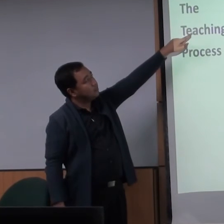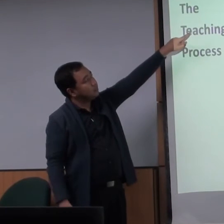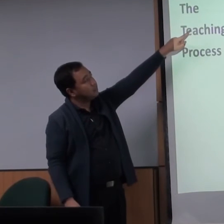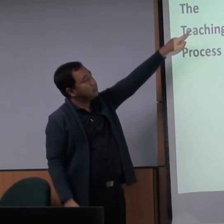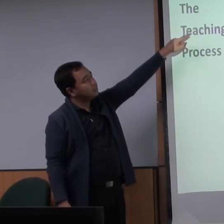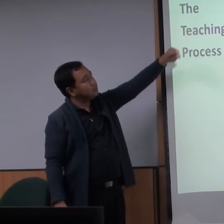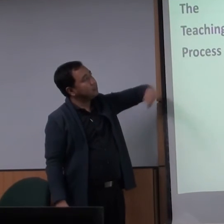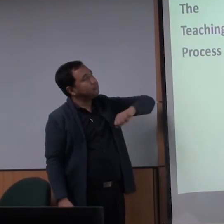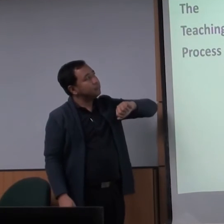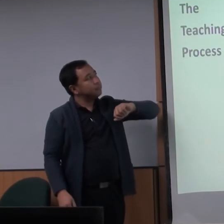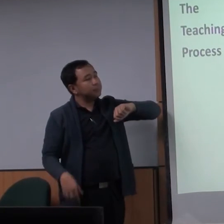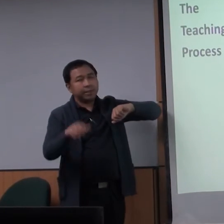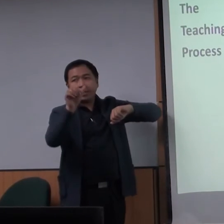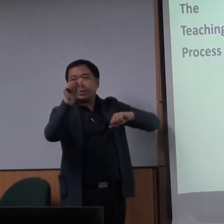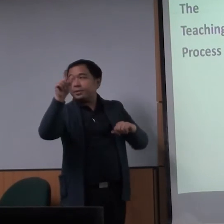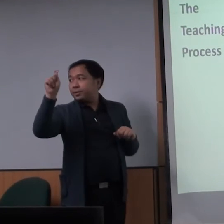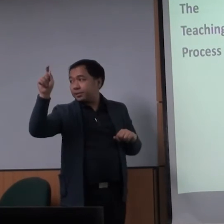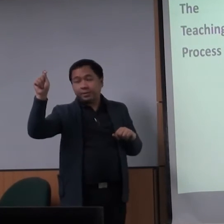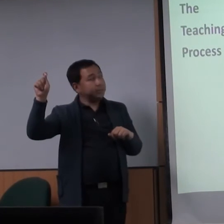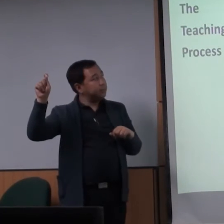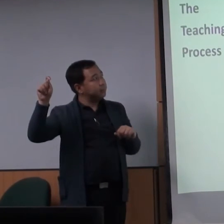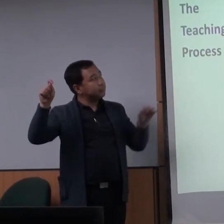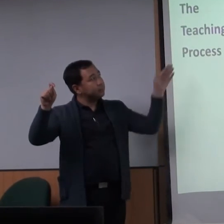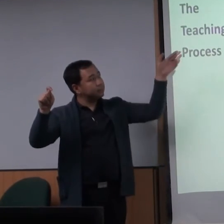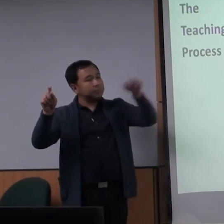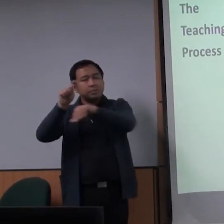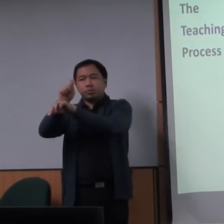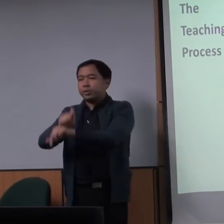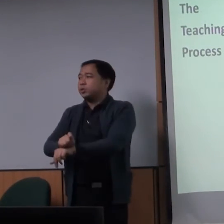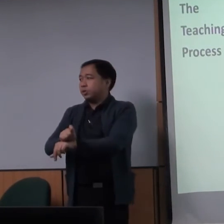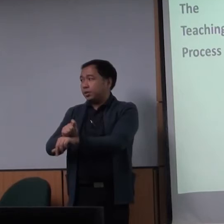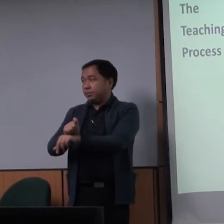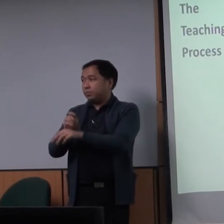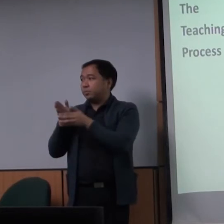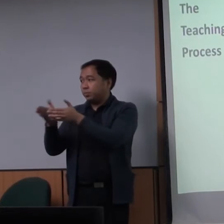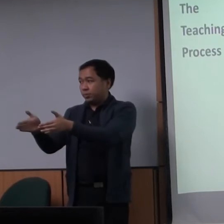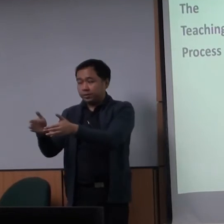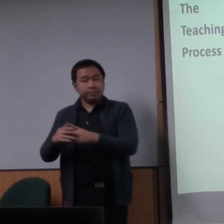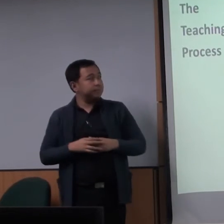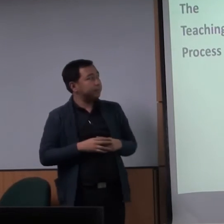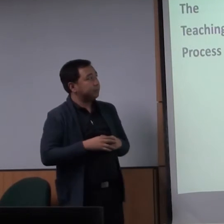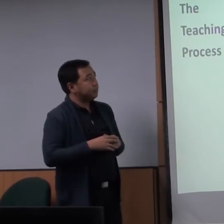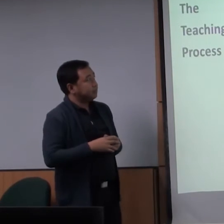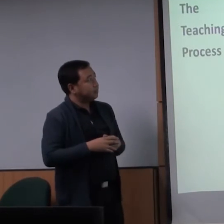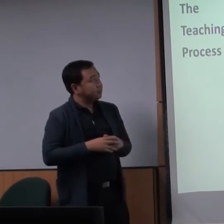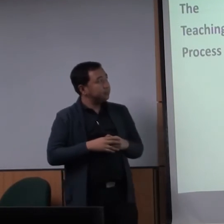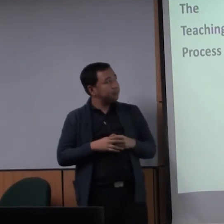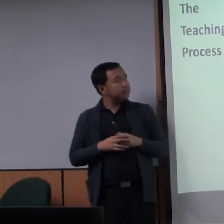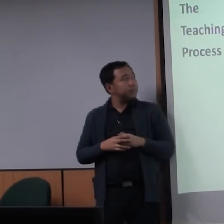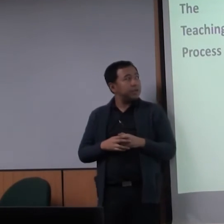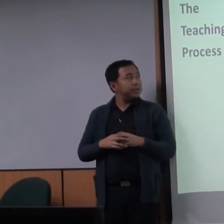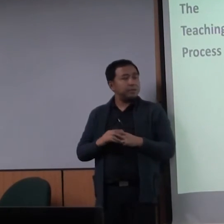the animated teaching tool, and then this the traditional teaching tool. At first, it's just the